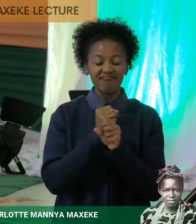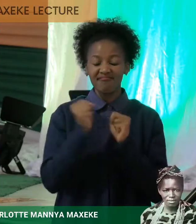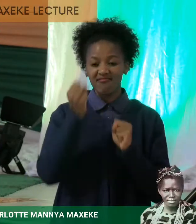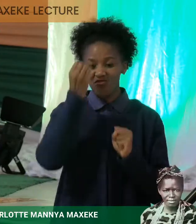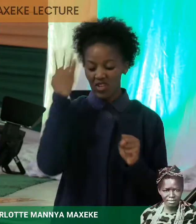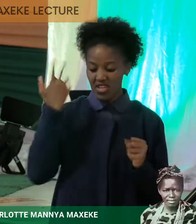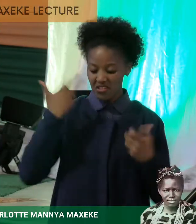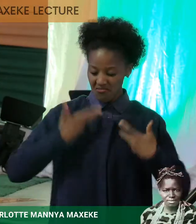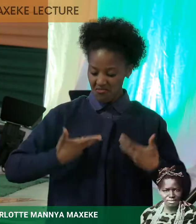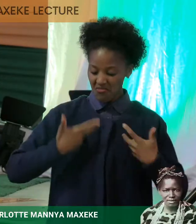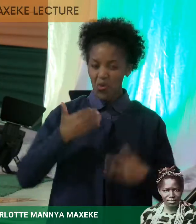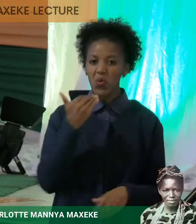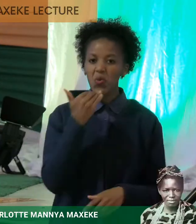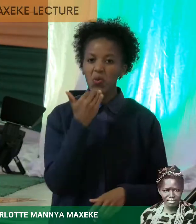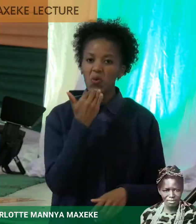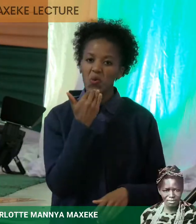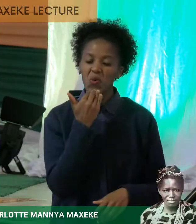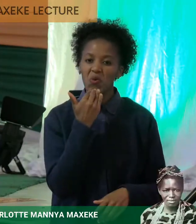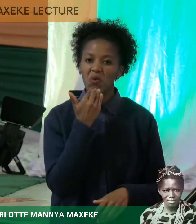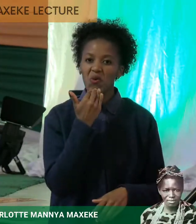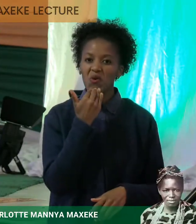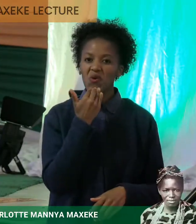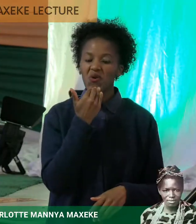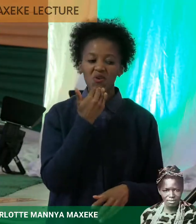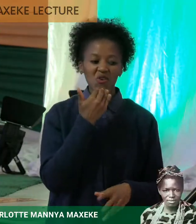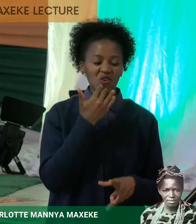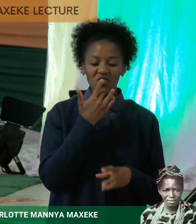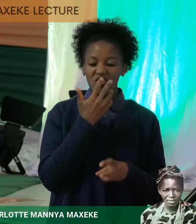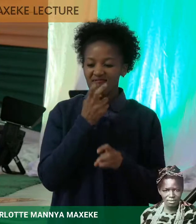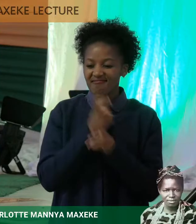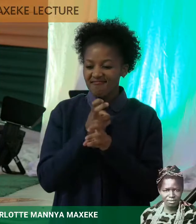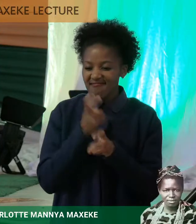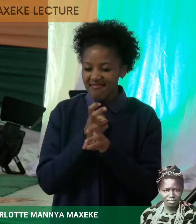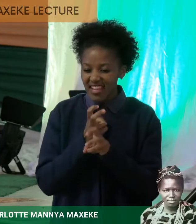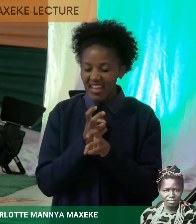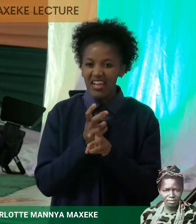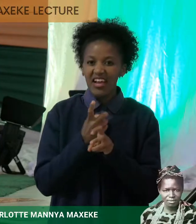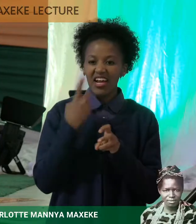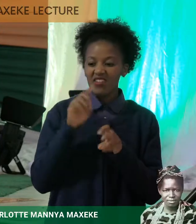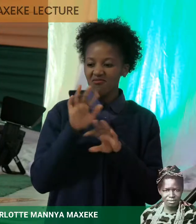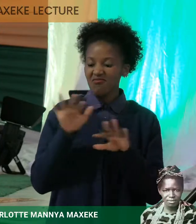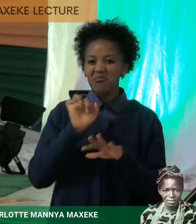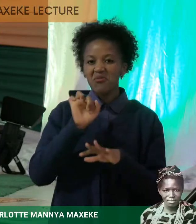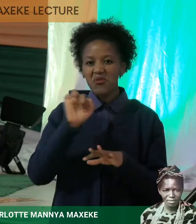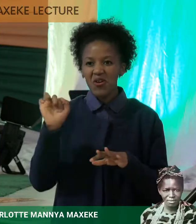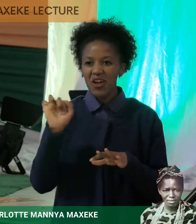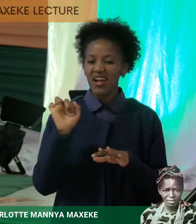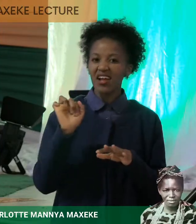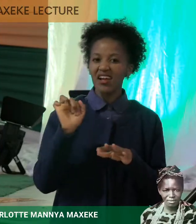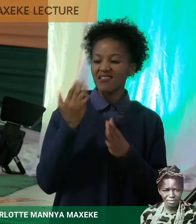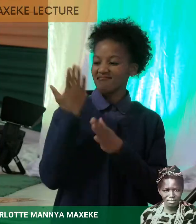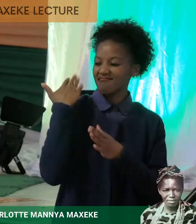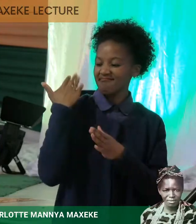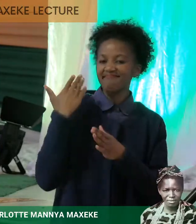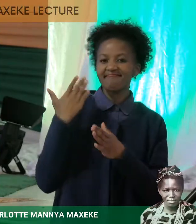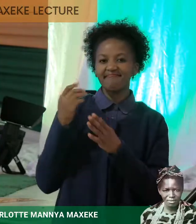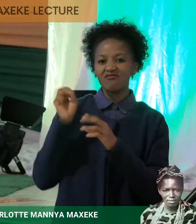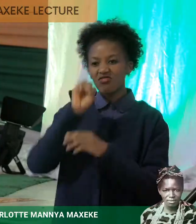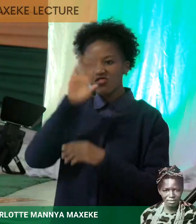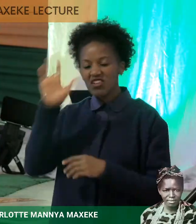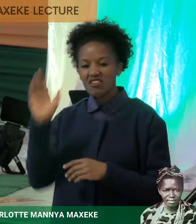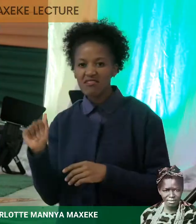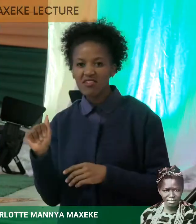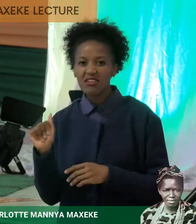she was. Hardships of her people that she had left behind in South Africa, and the task